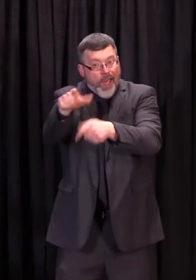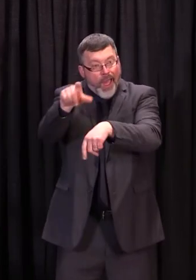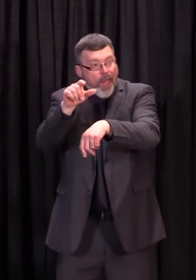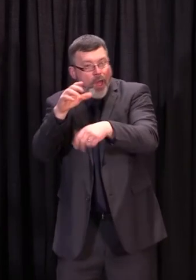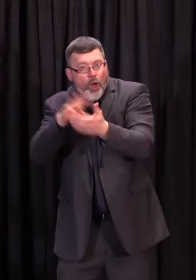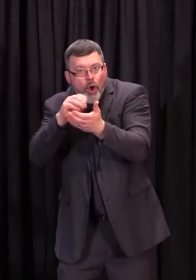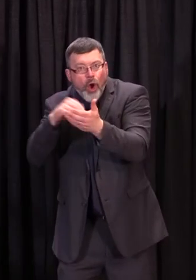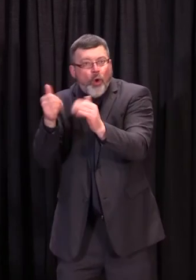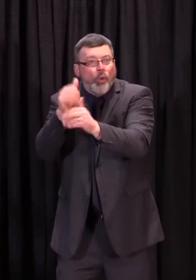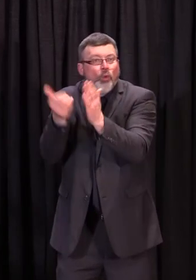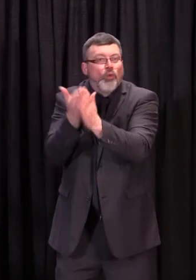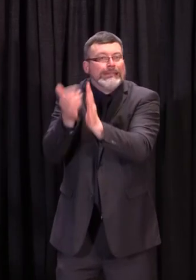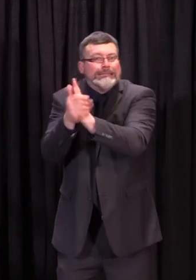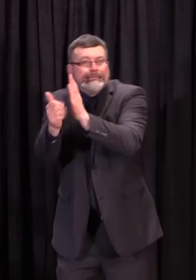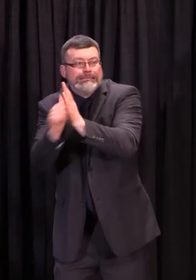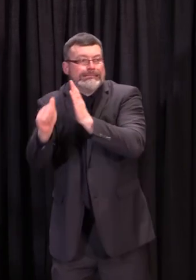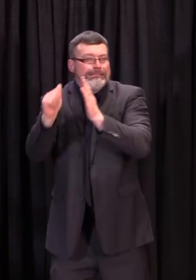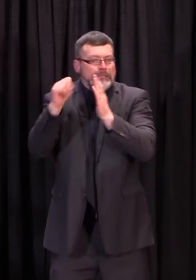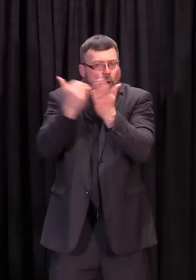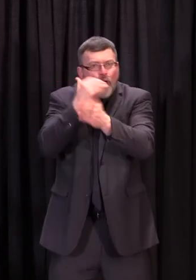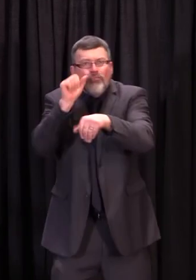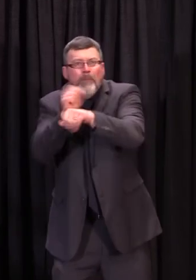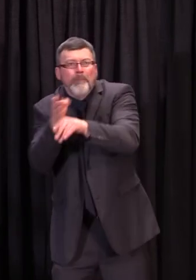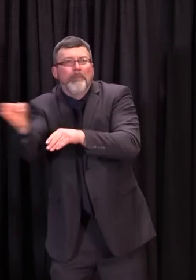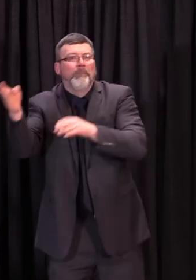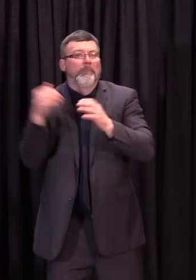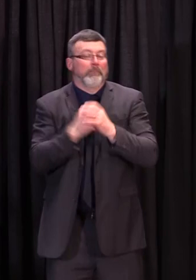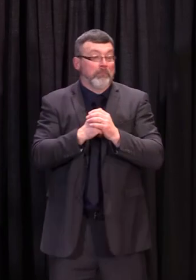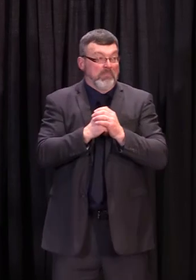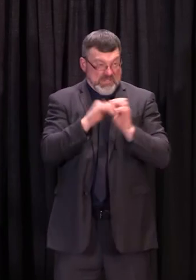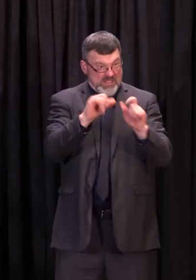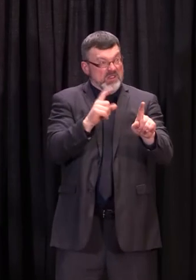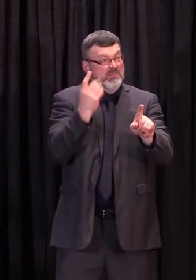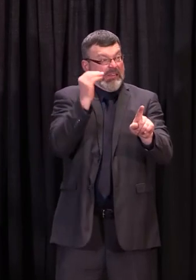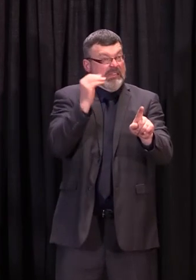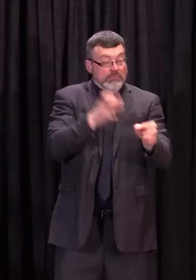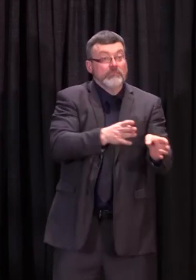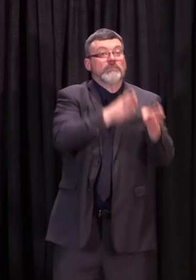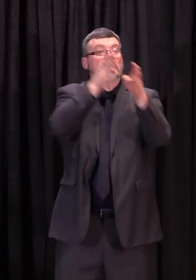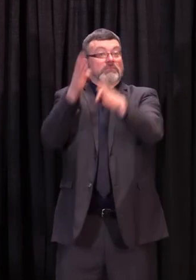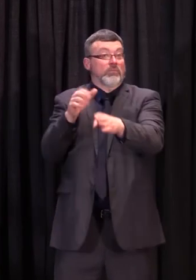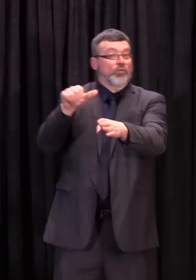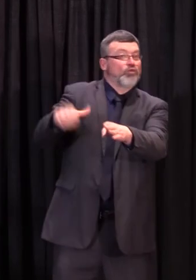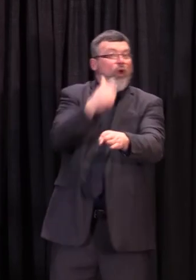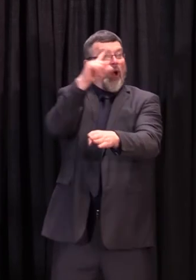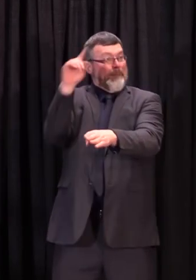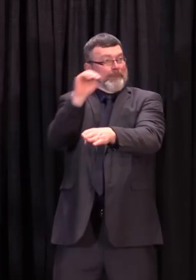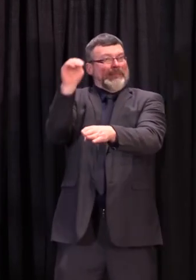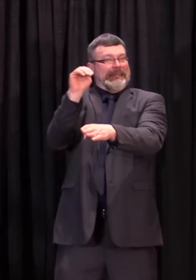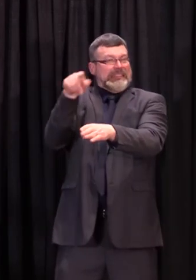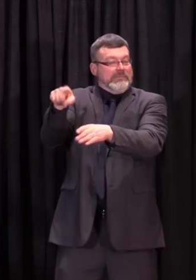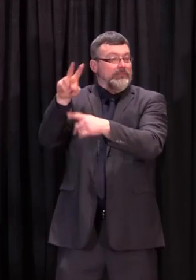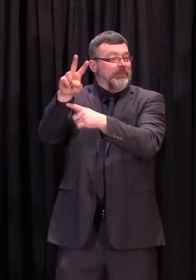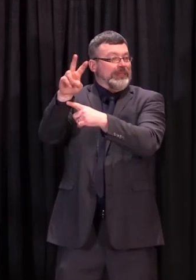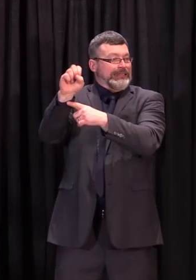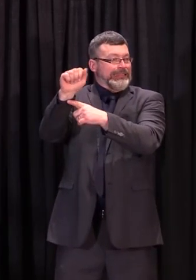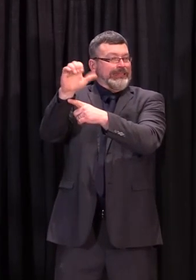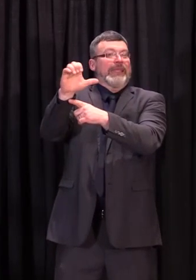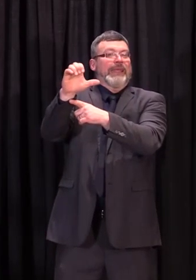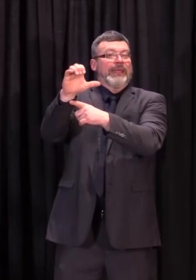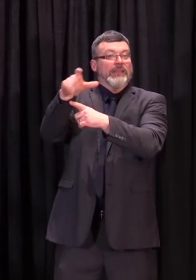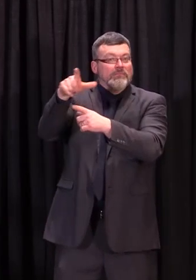We'll add another $1 million to VSAC's advancement grants, which help adults enroll in training